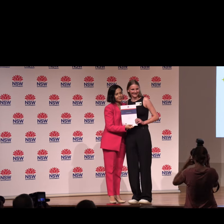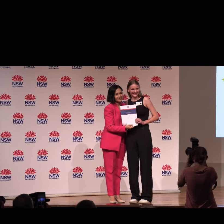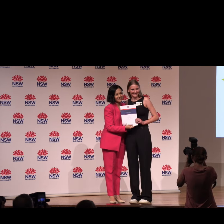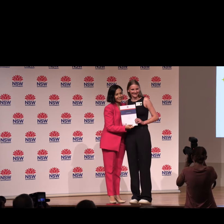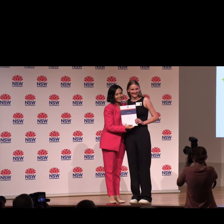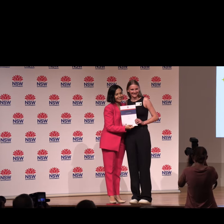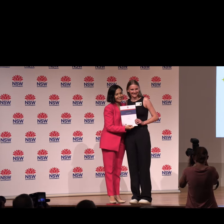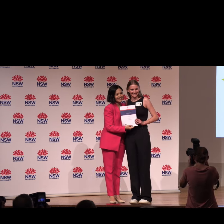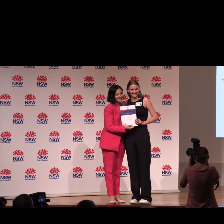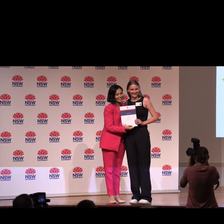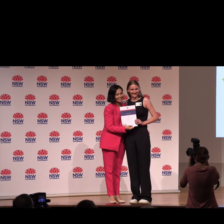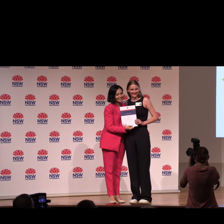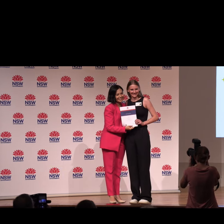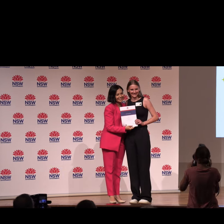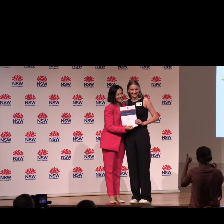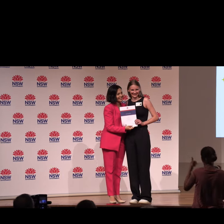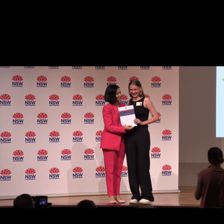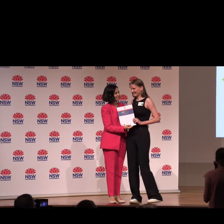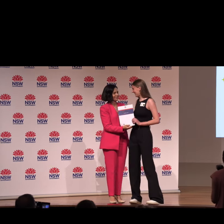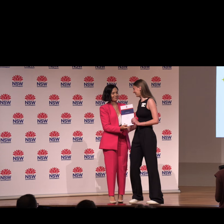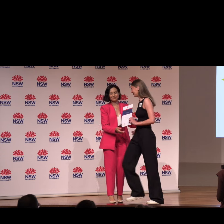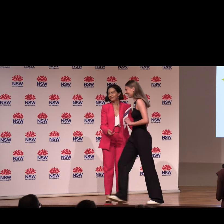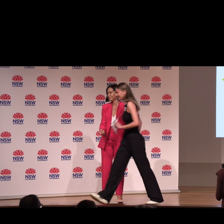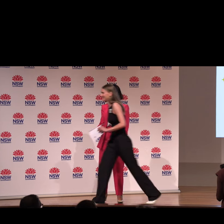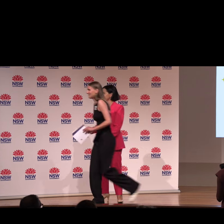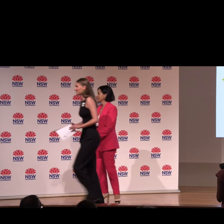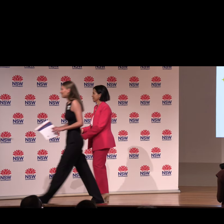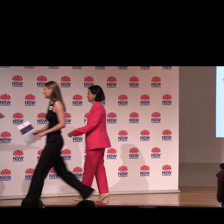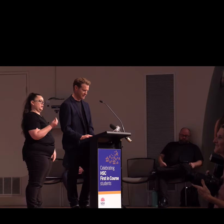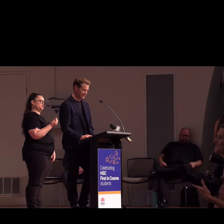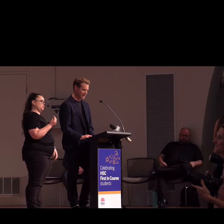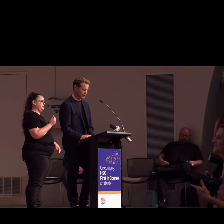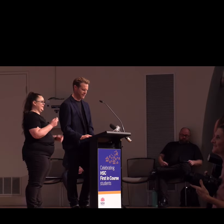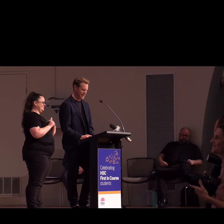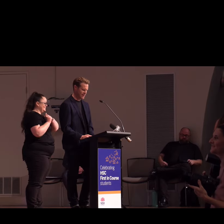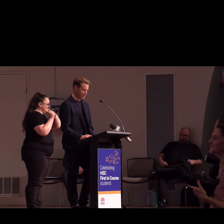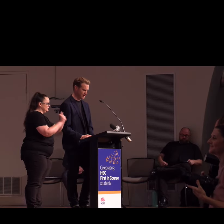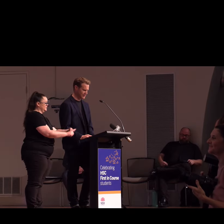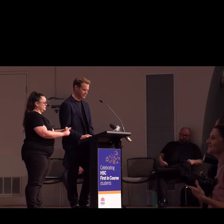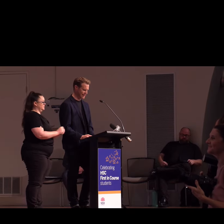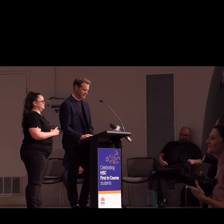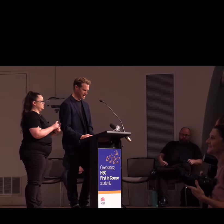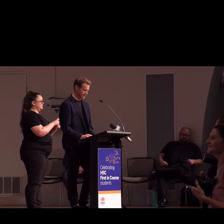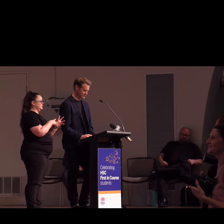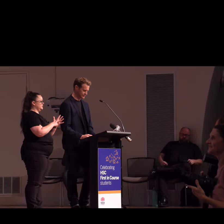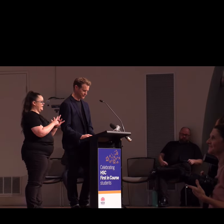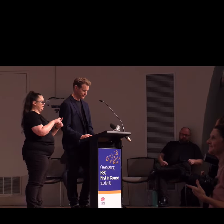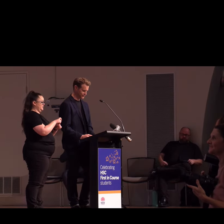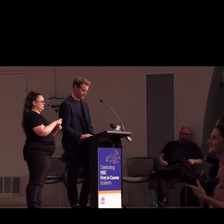In Serbian Continuers, David Stanisalovic, St. Euphemia College, Bankstown.